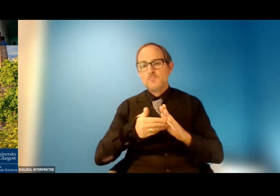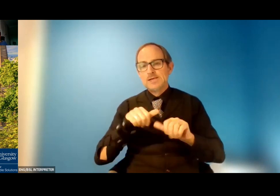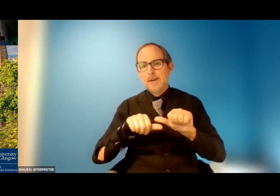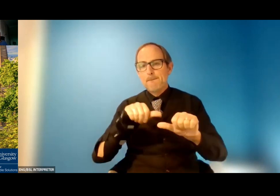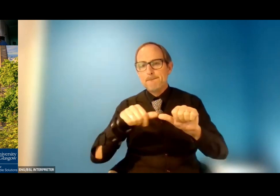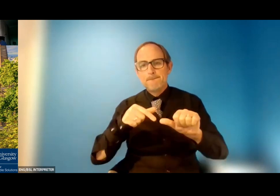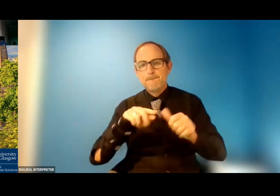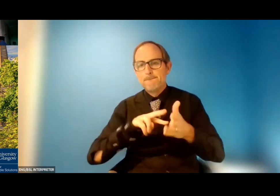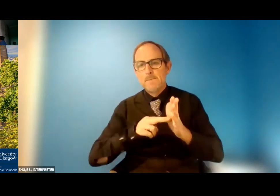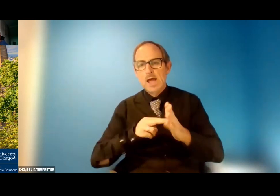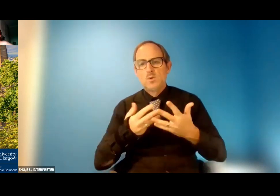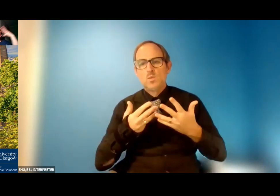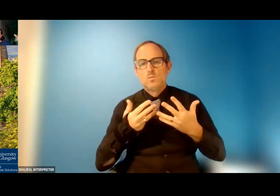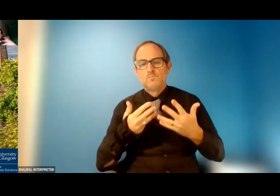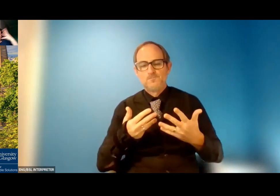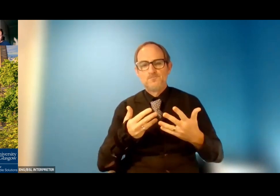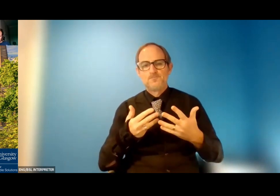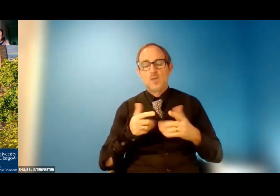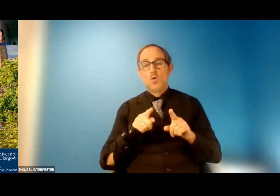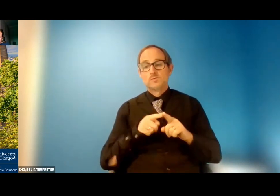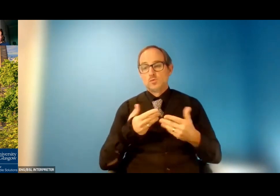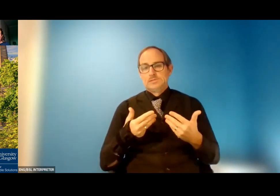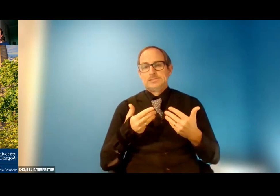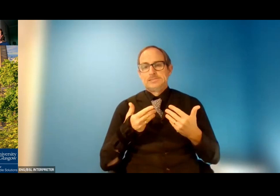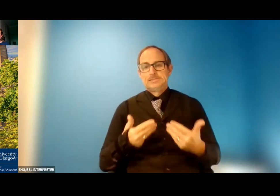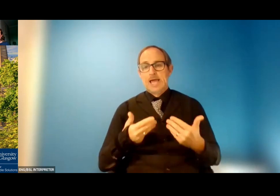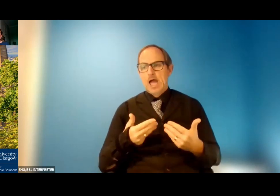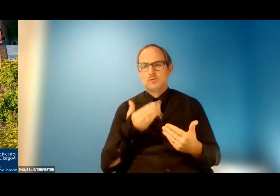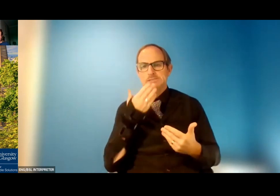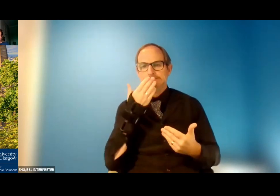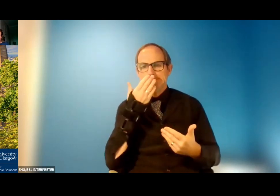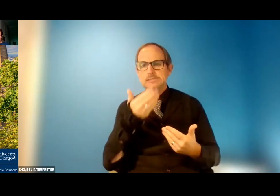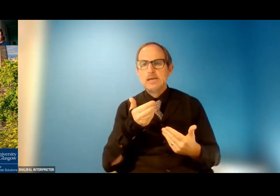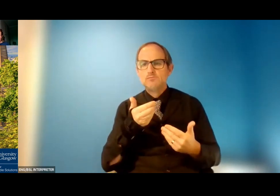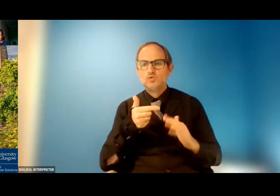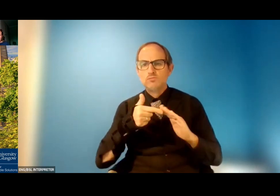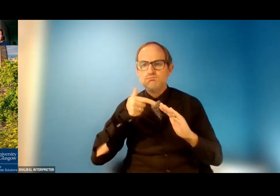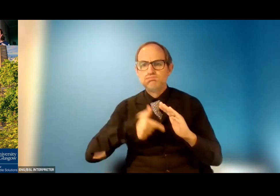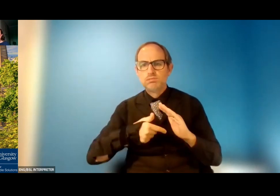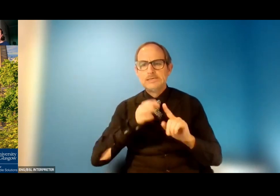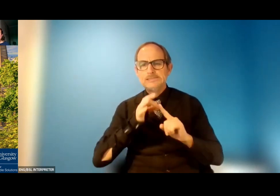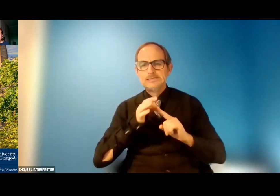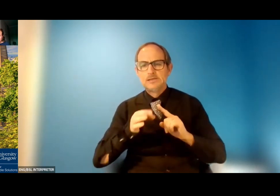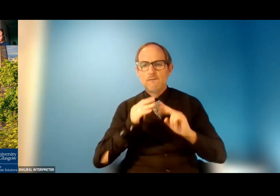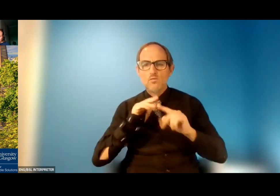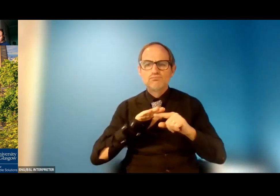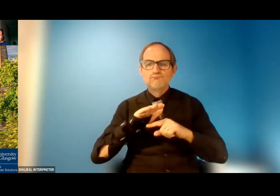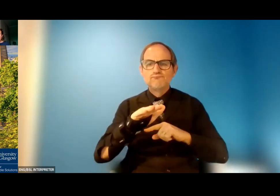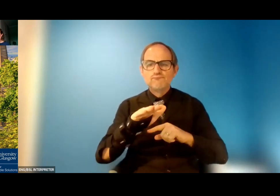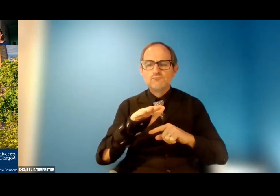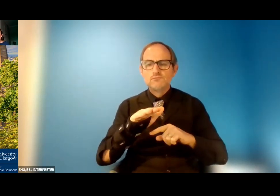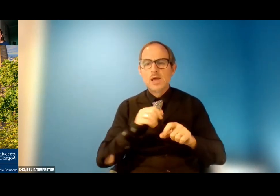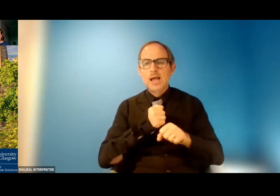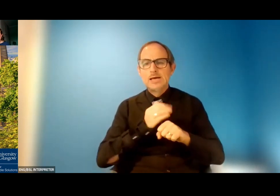what we're going to be doing now that we've ended up with a pretty comprehensive and detailed vision of what Glasgow might look